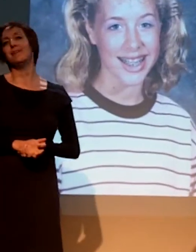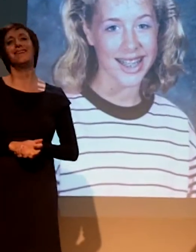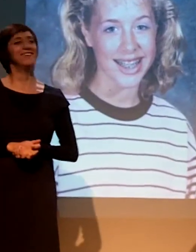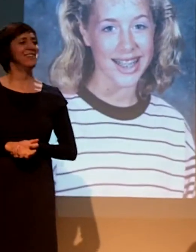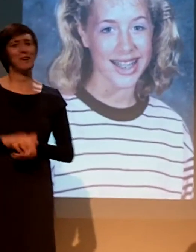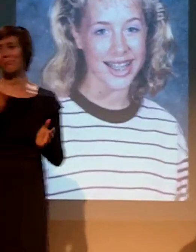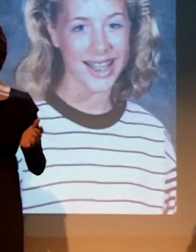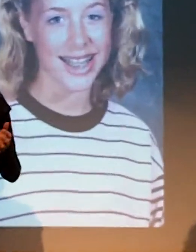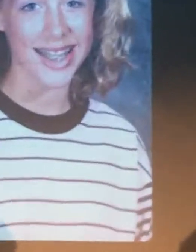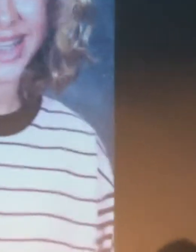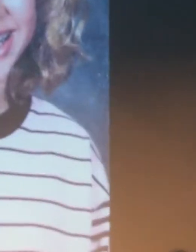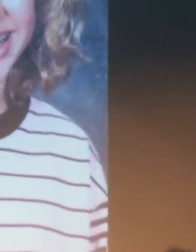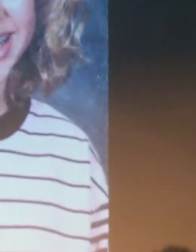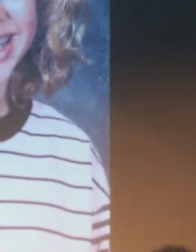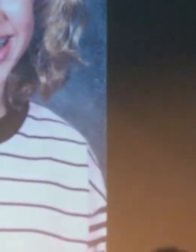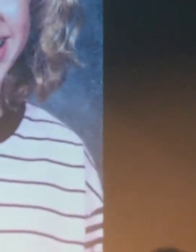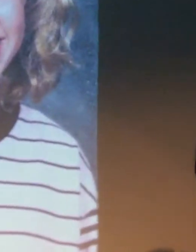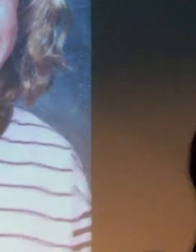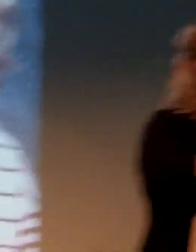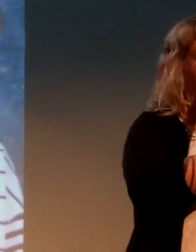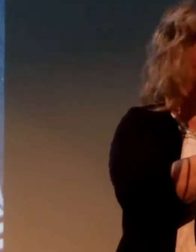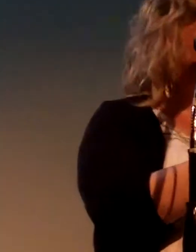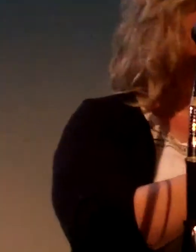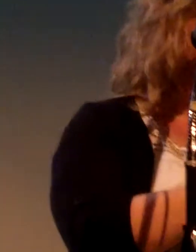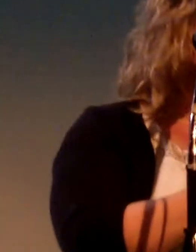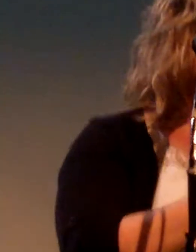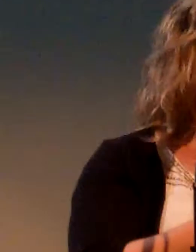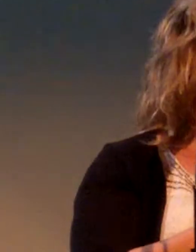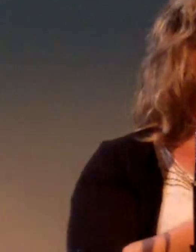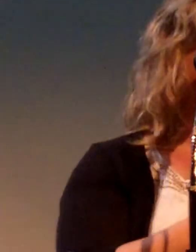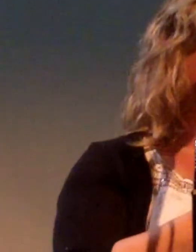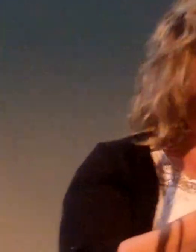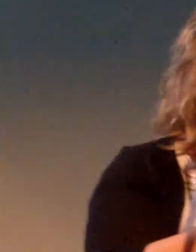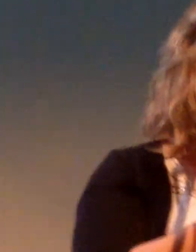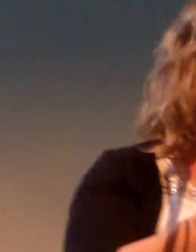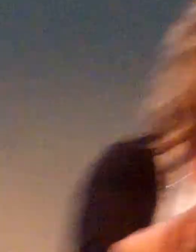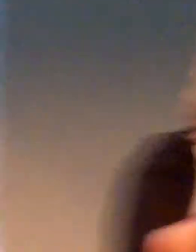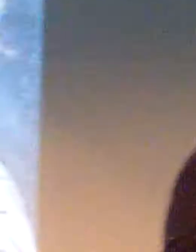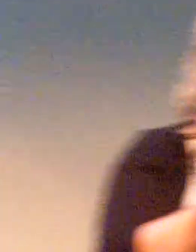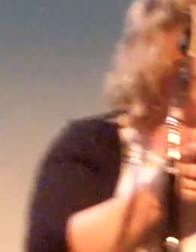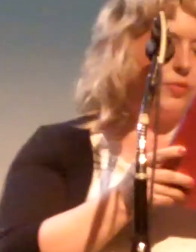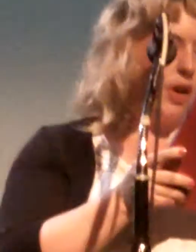I know, poor guy. Brutal. He's a cop now. Things worked out for him.